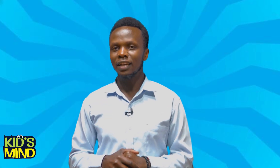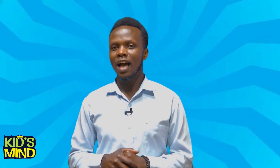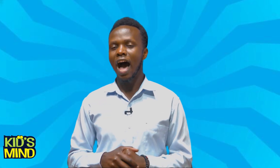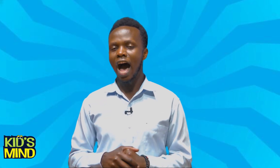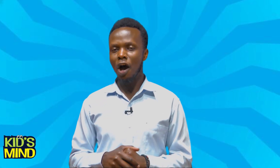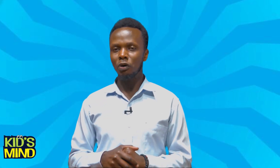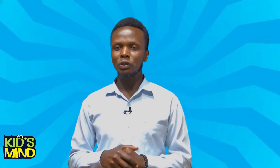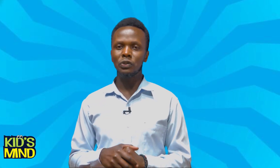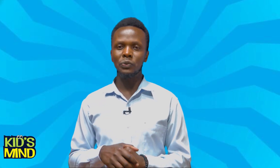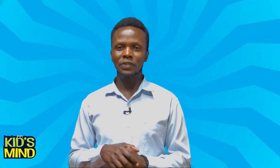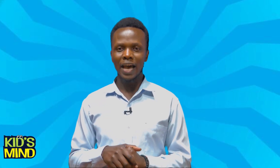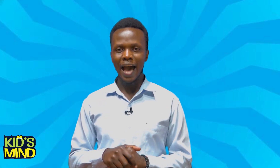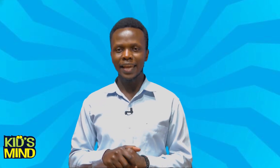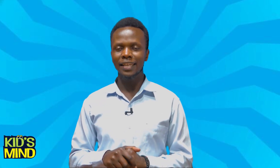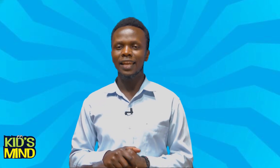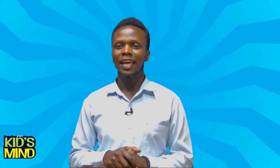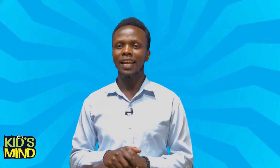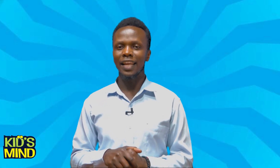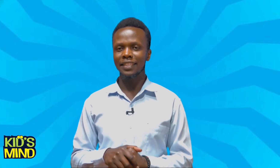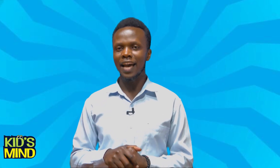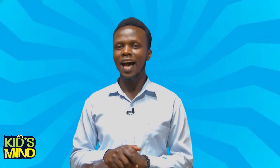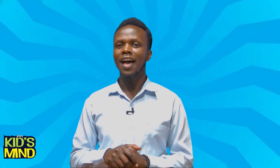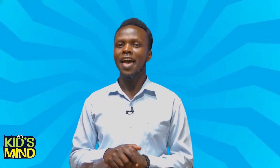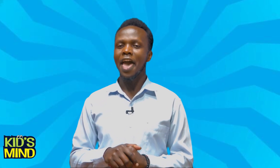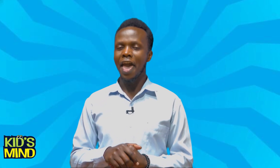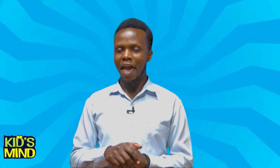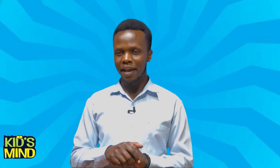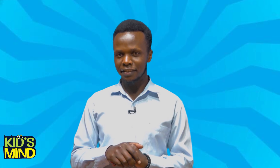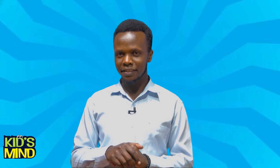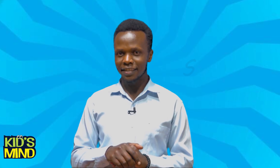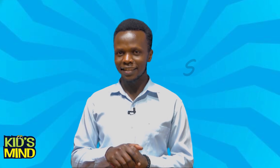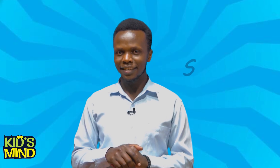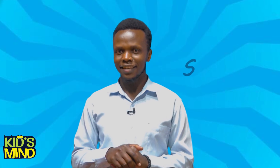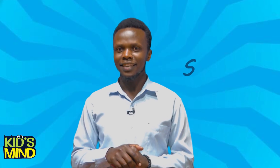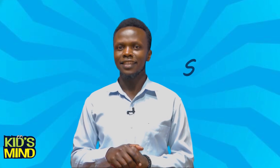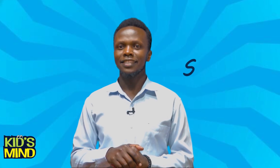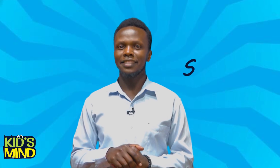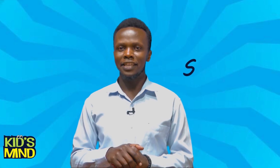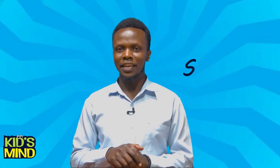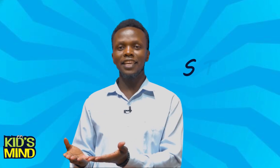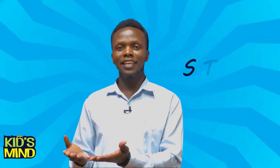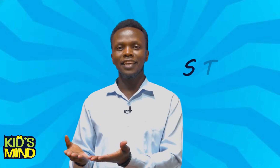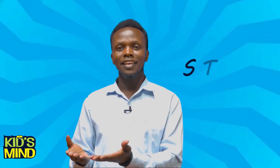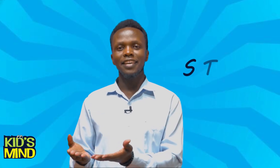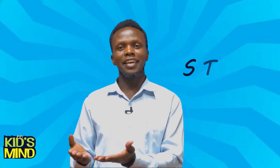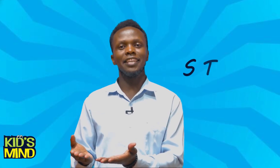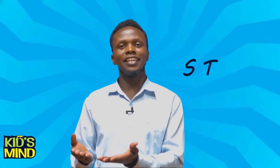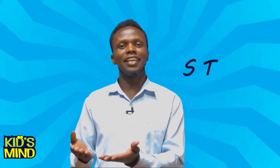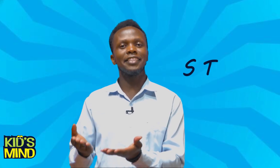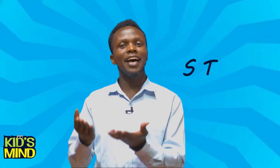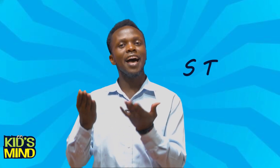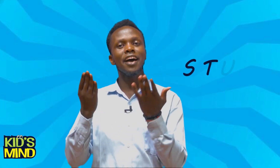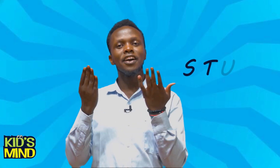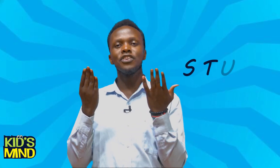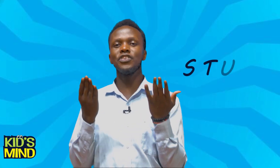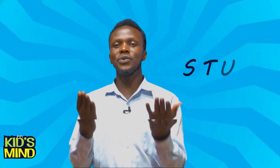learning how to sign letter S, T, and letter